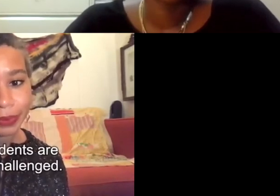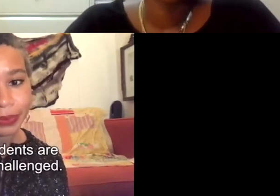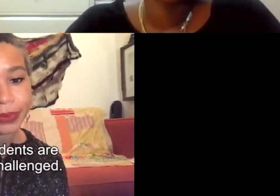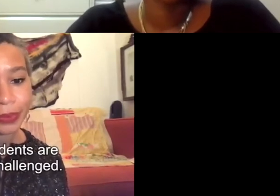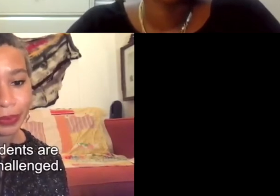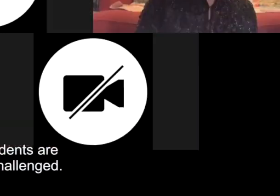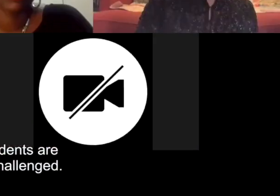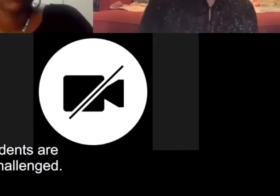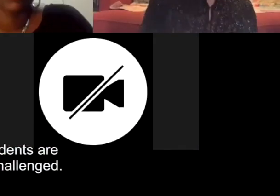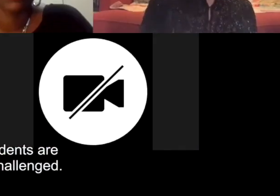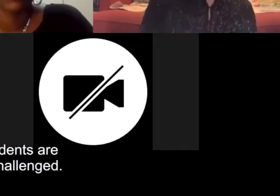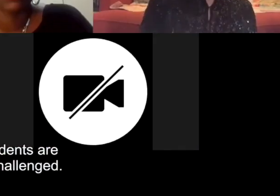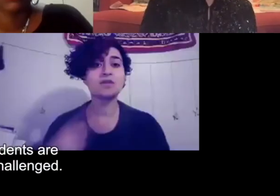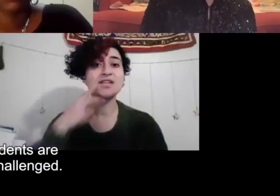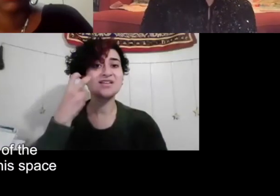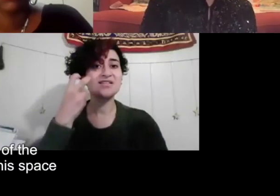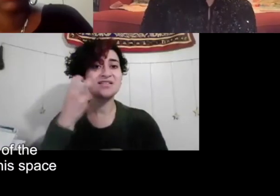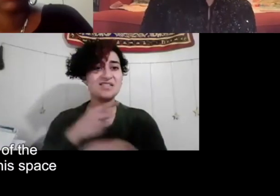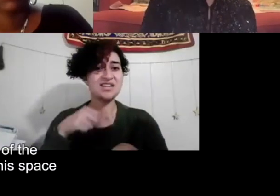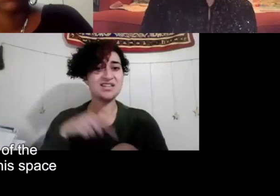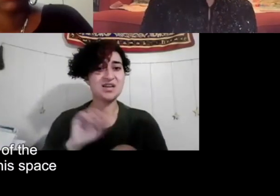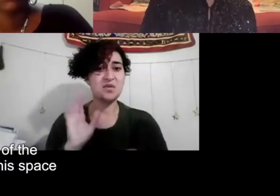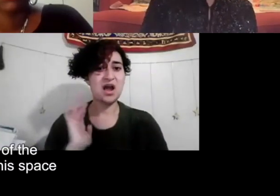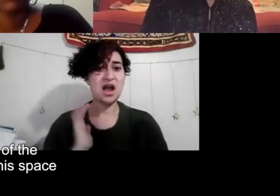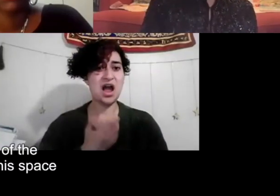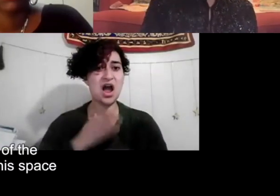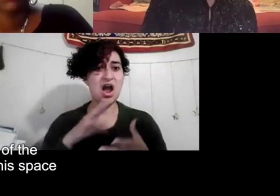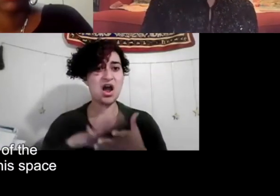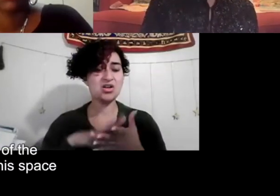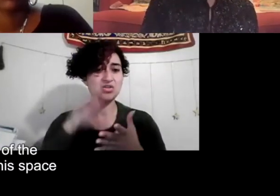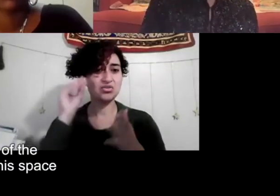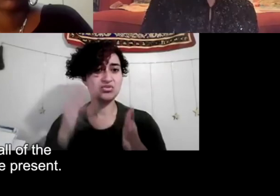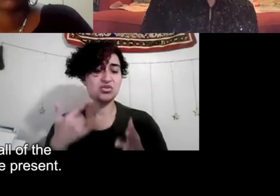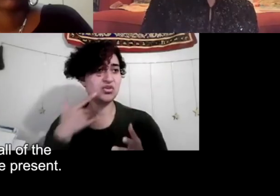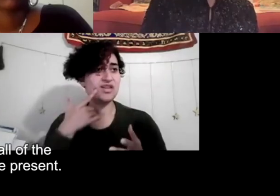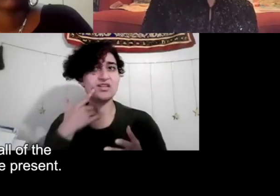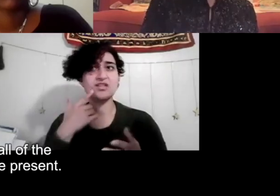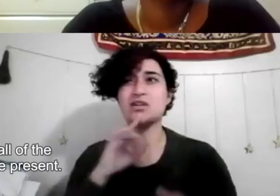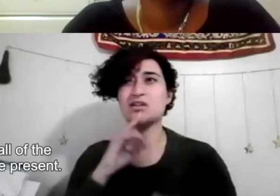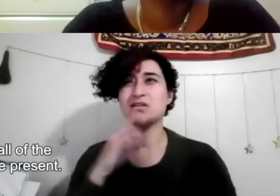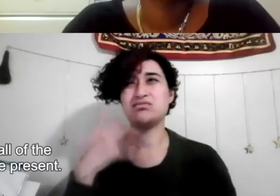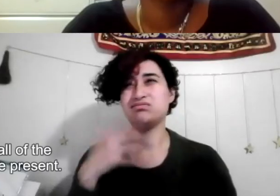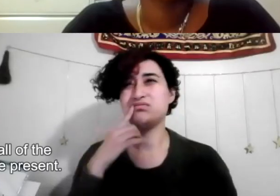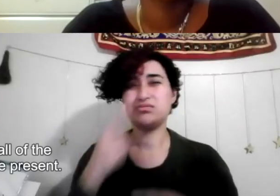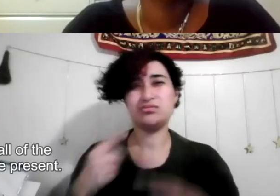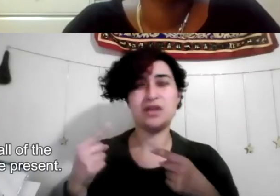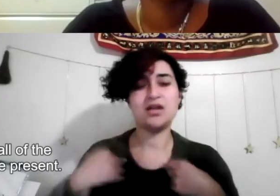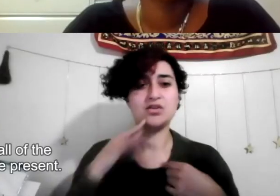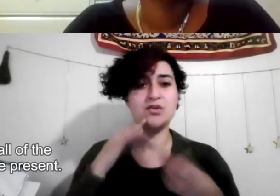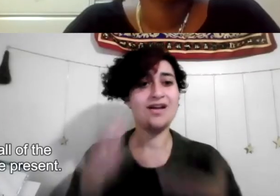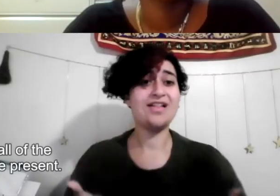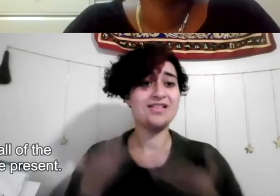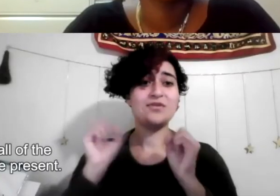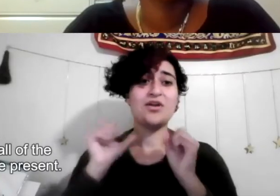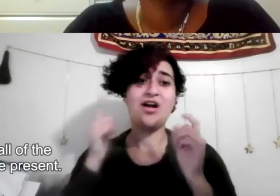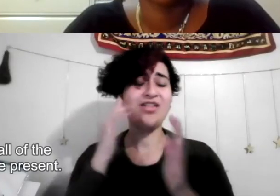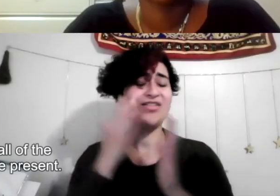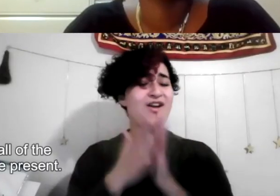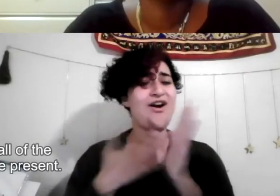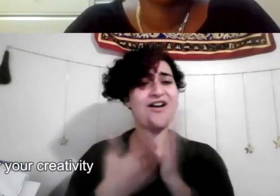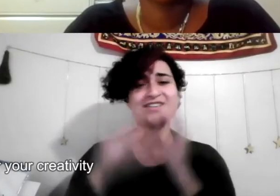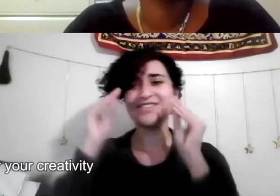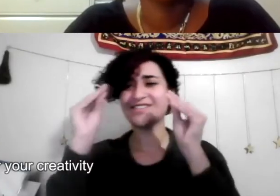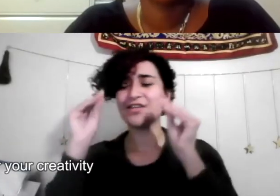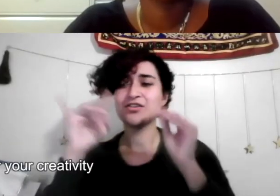are feeling very challenged. I lift up all of the teachers in this space, and I lift up all of the artists who are